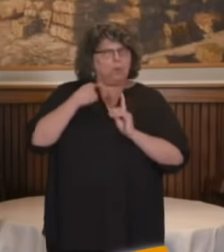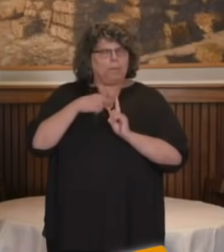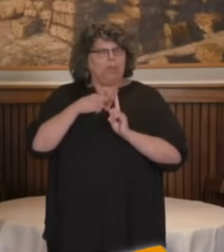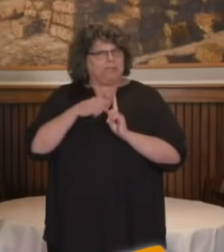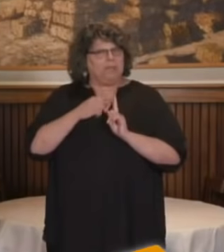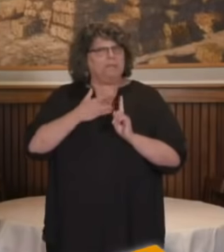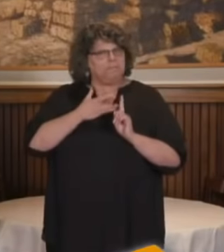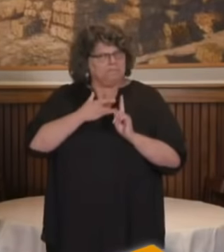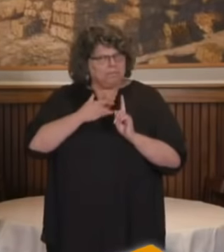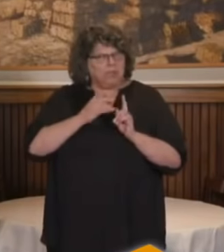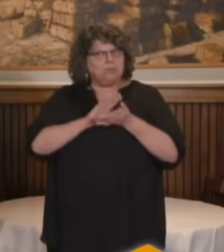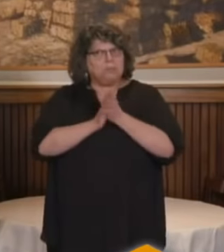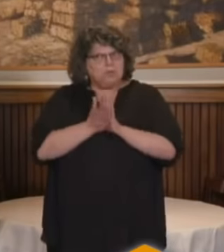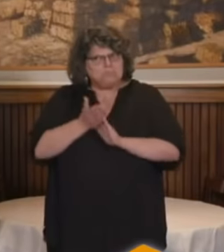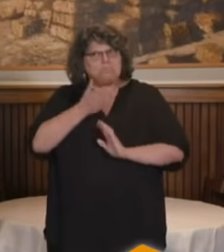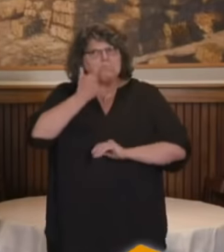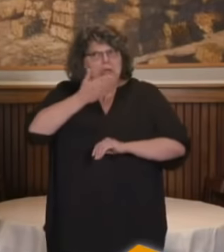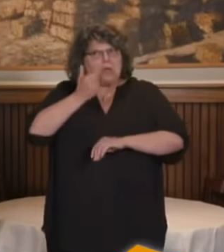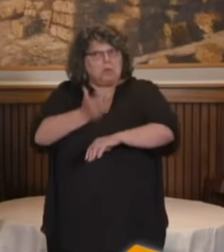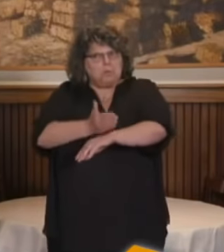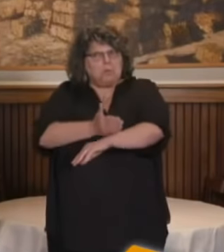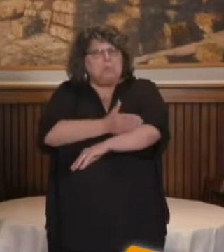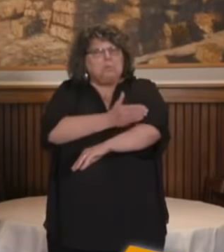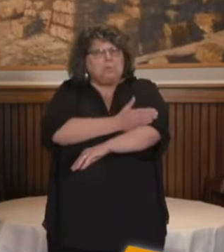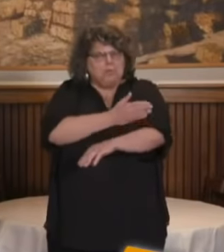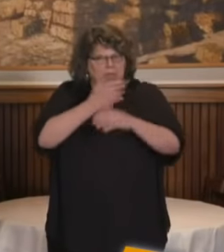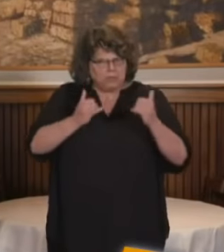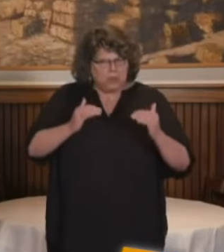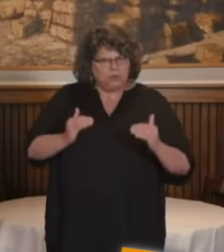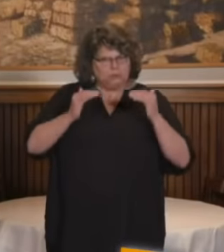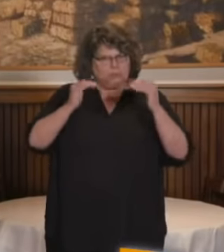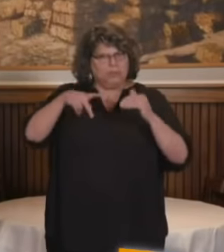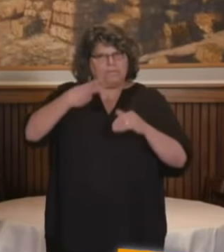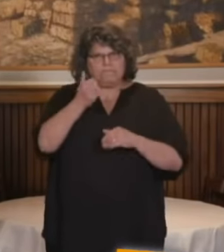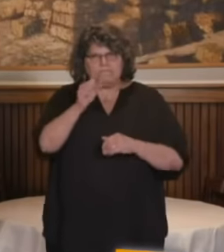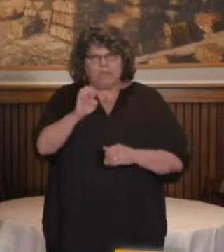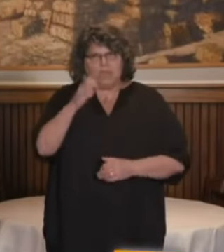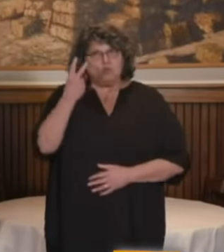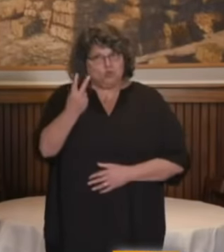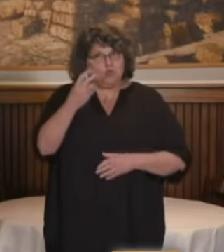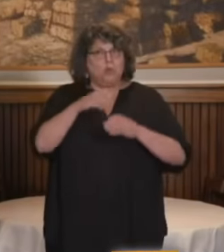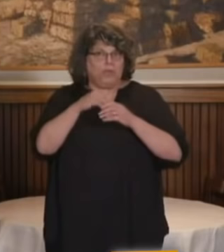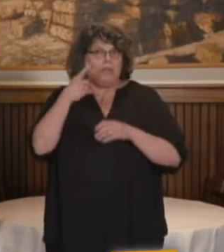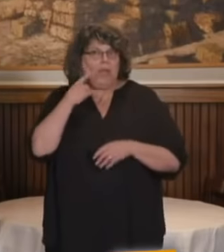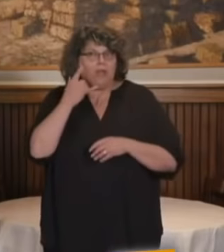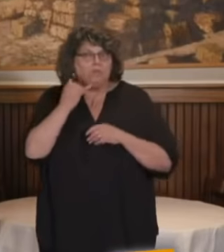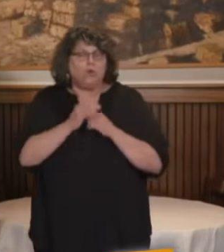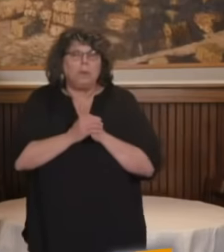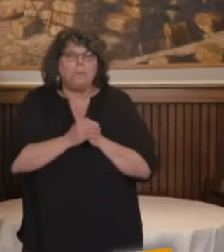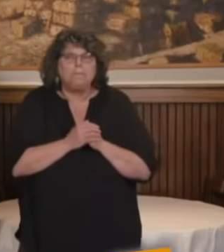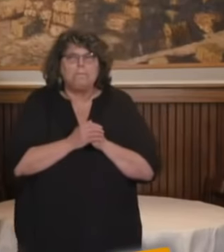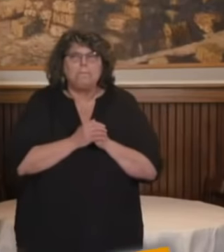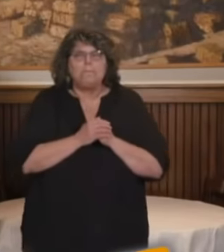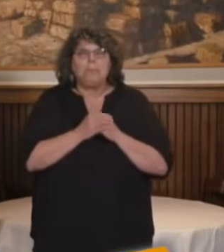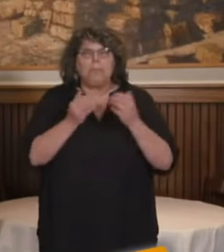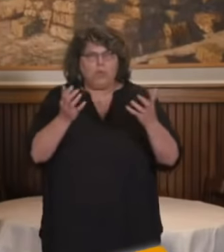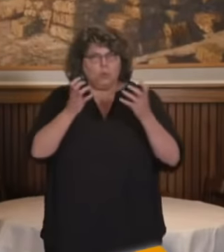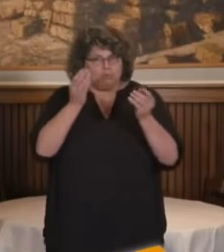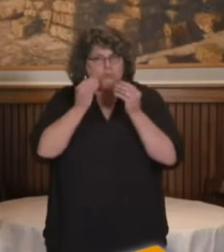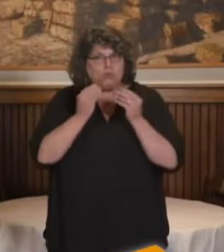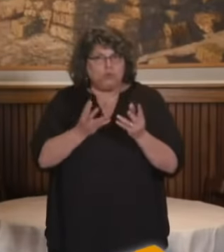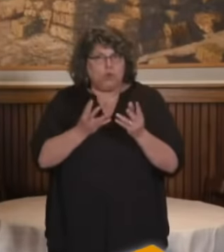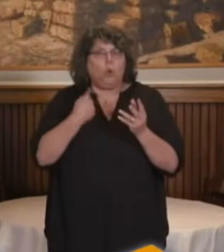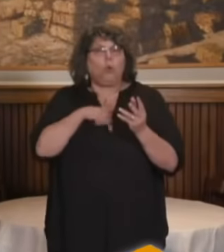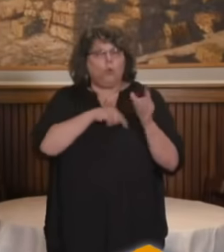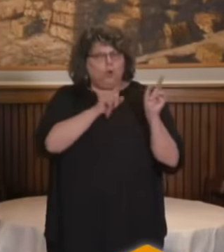forward deeper into phase 2 in the state. And I should just note that